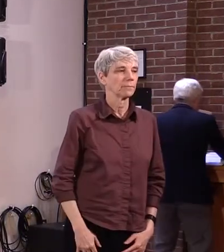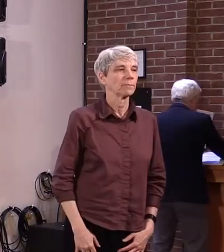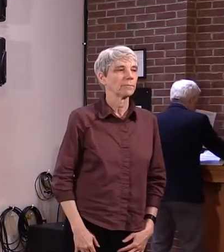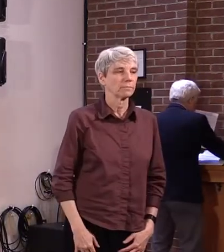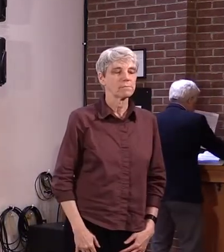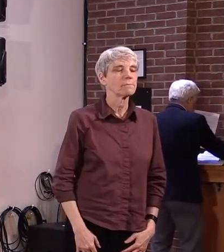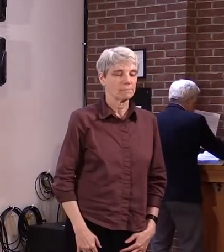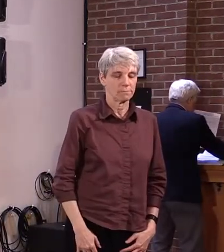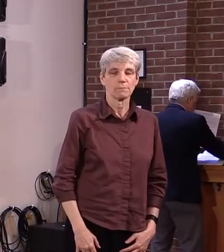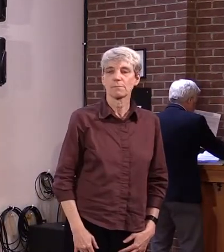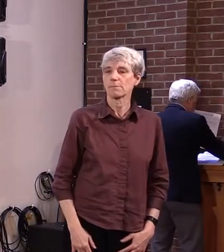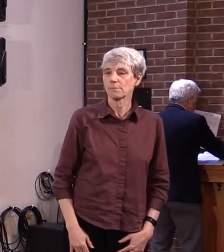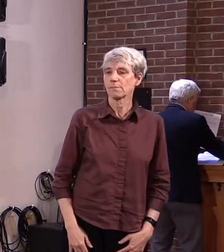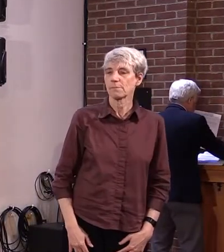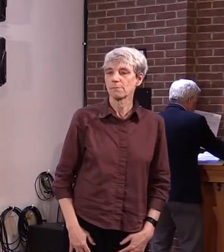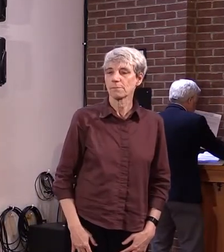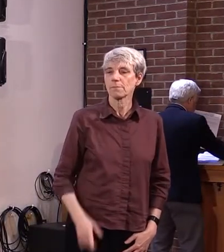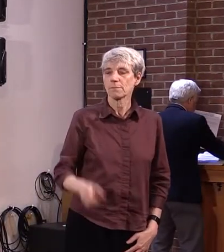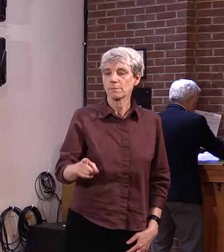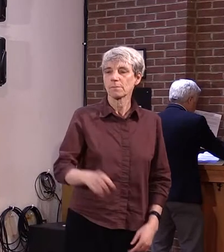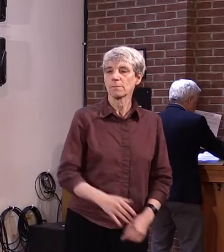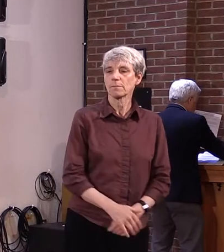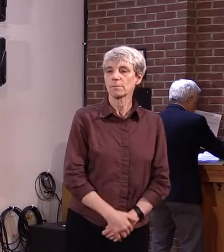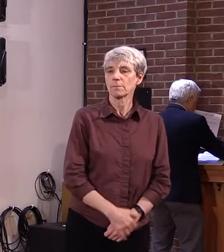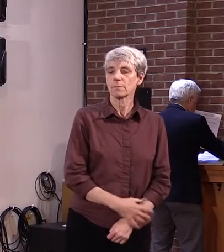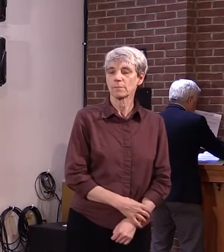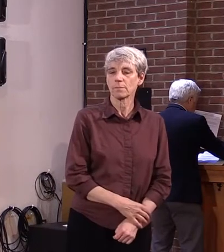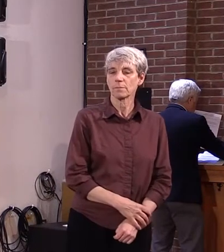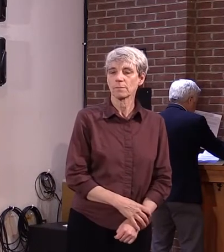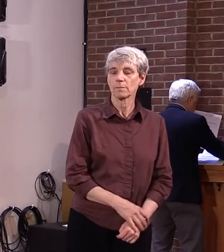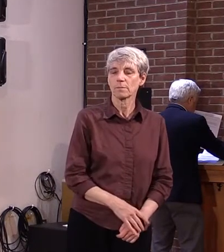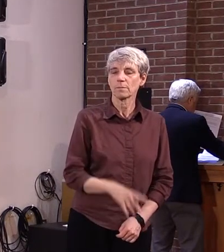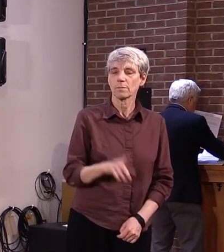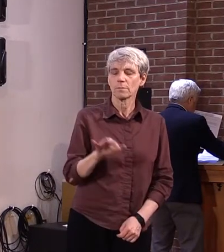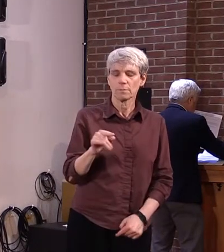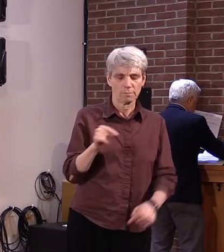Hi, Governor. Kind of following up on those questions, Joe.